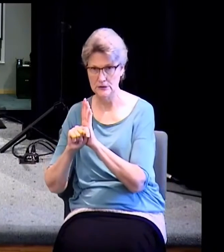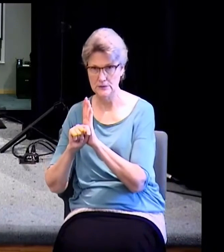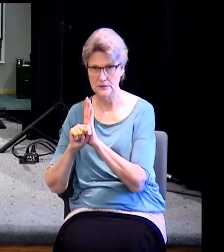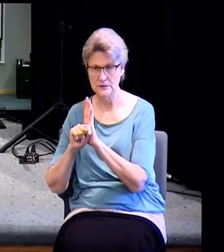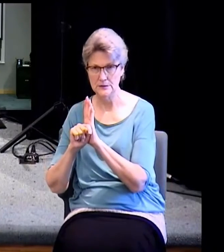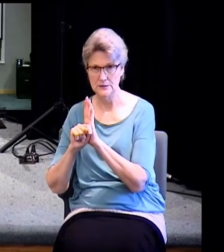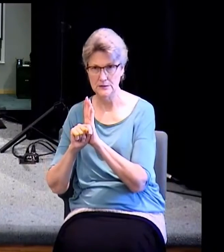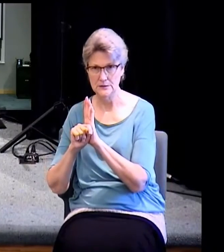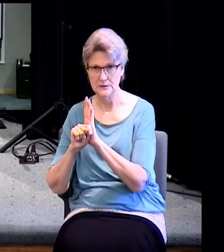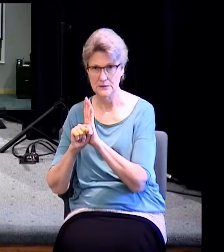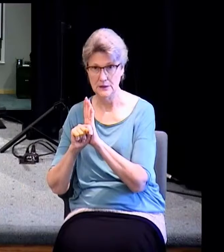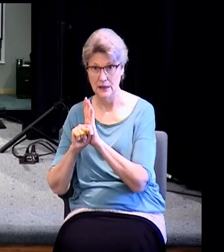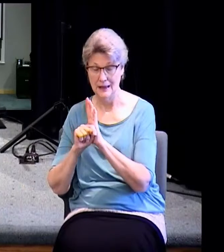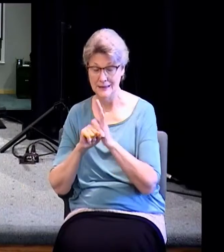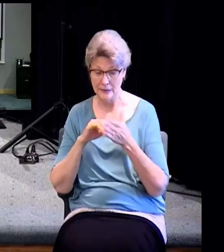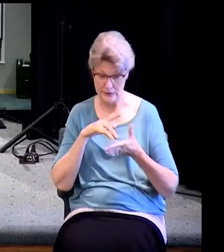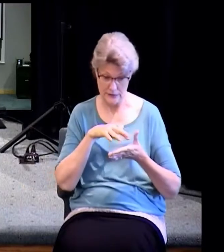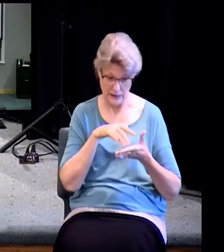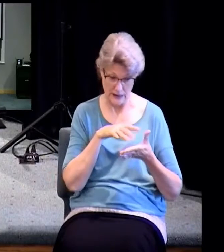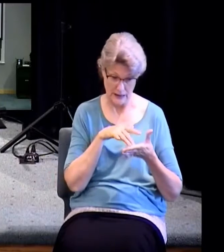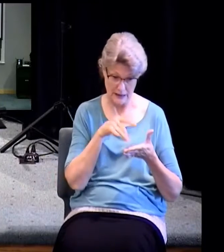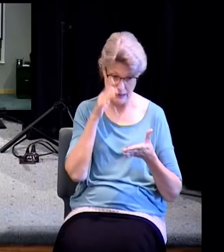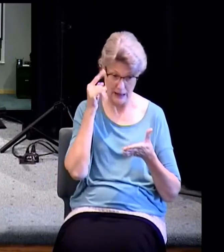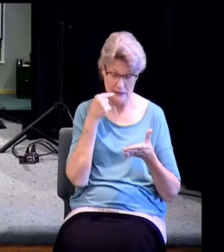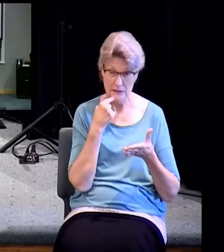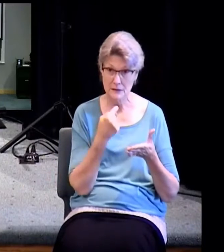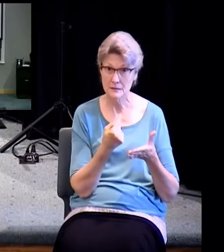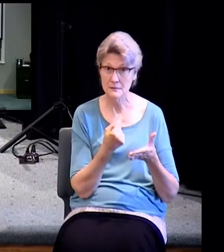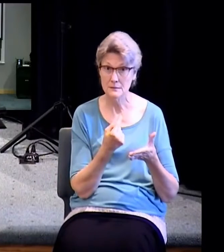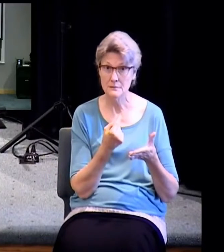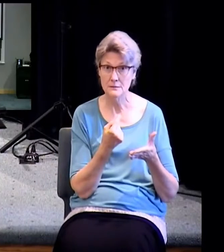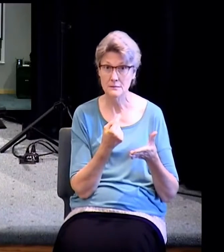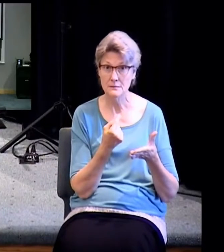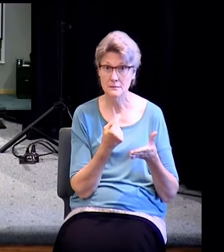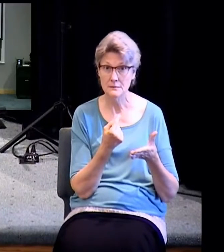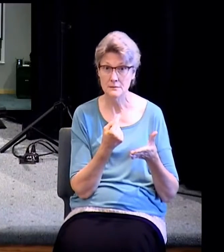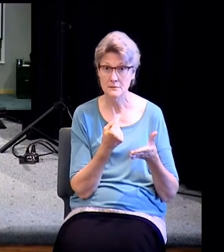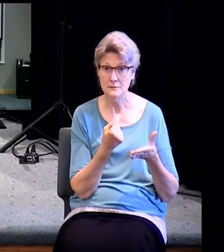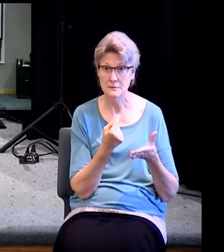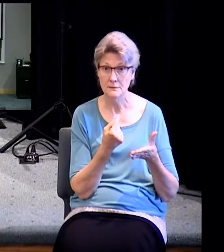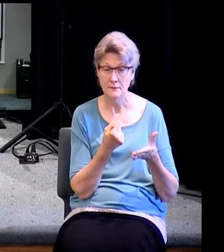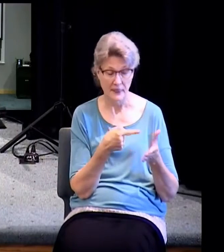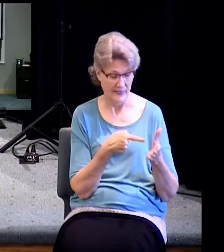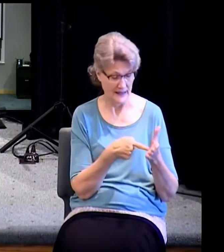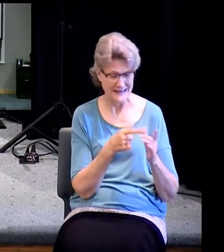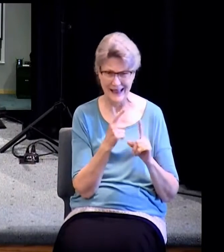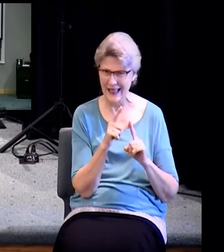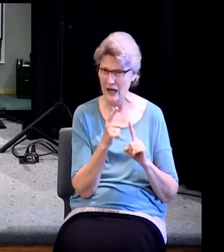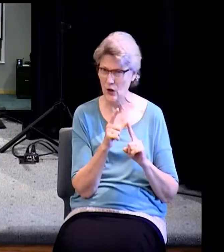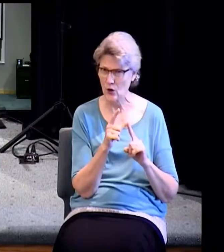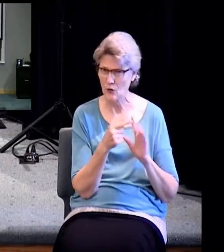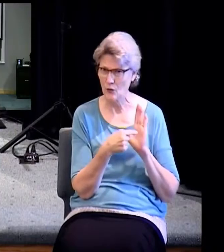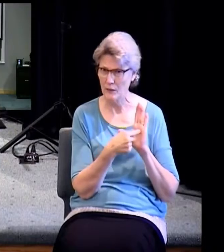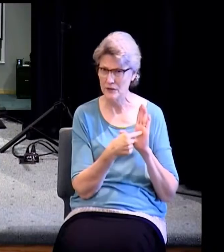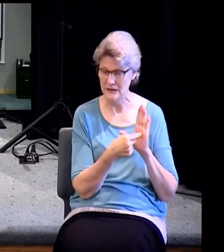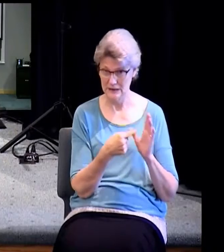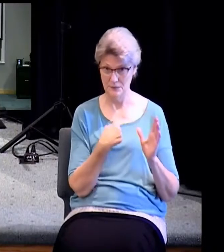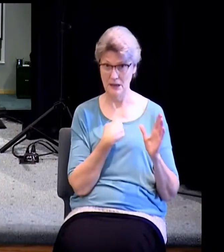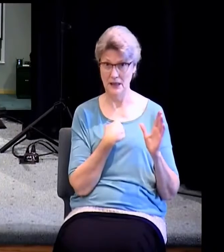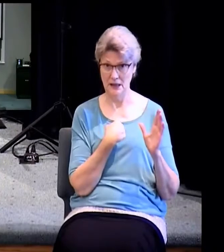Testament. And as I was studying, God spoke to me. And he said, "This letter, which represents